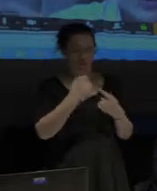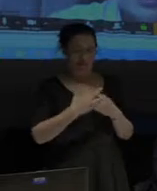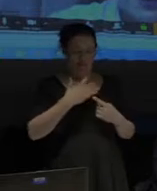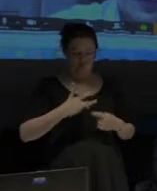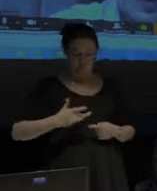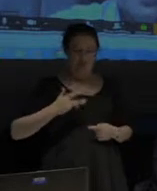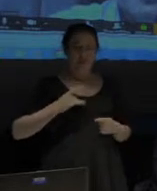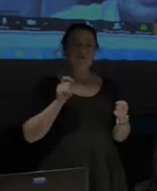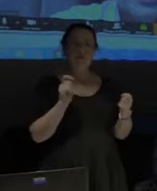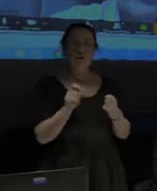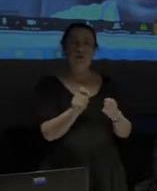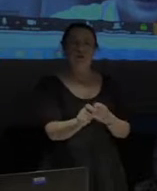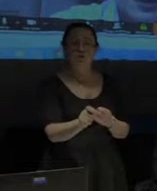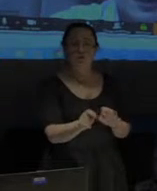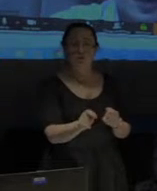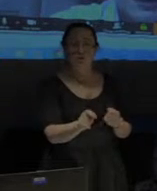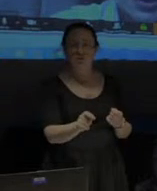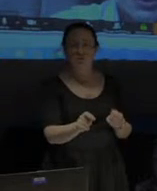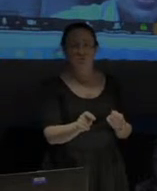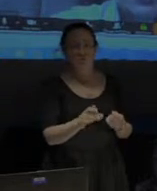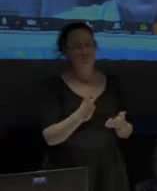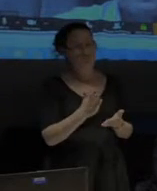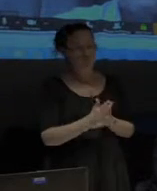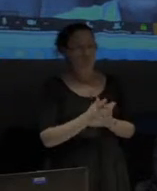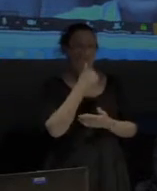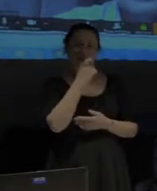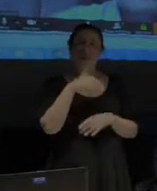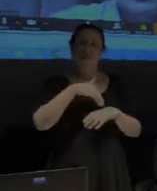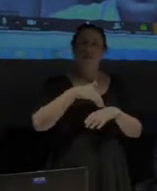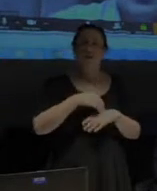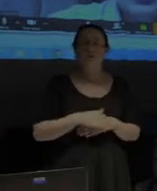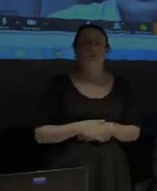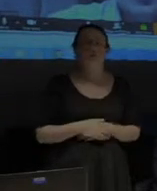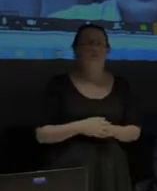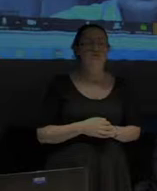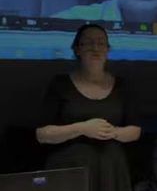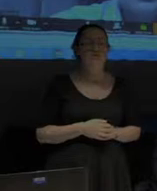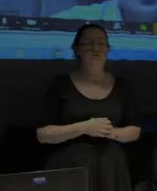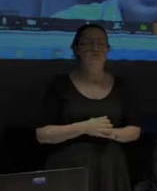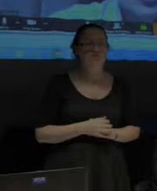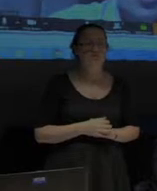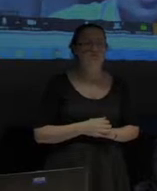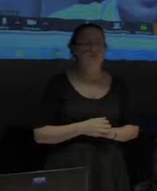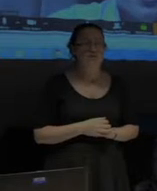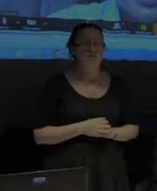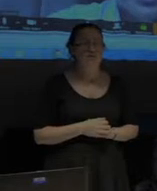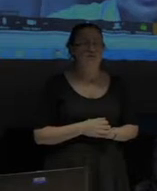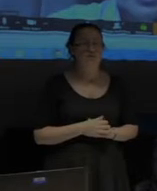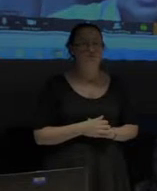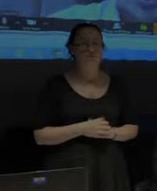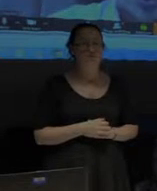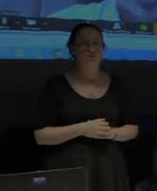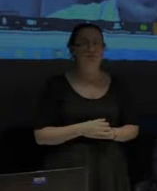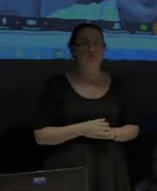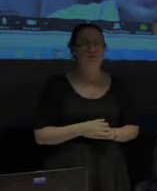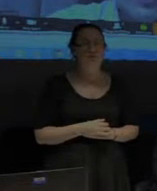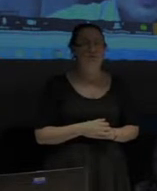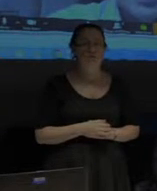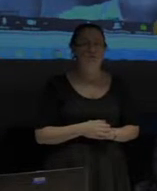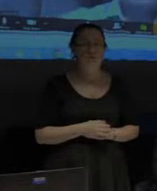for us, for others, but definitely life-changing. And so, in my opinion, there also needs to be a